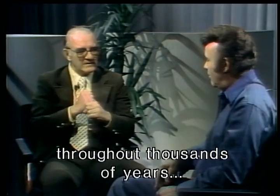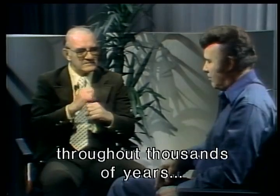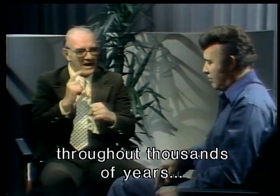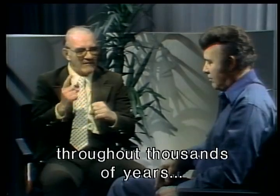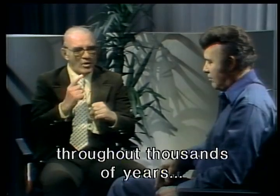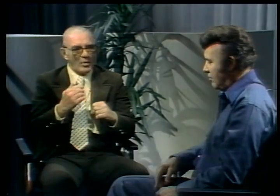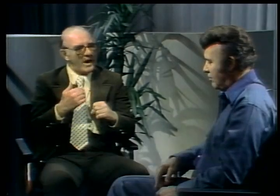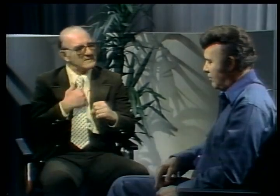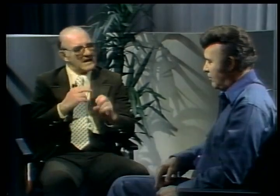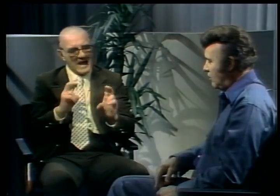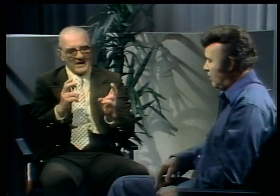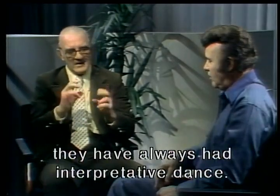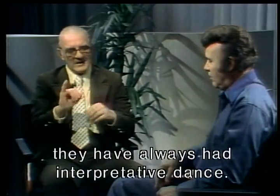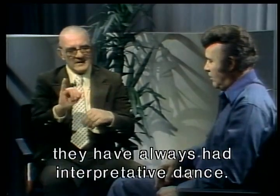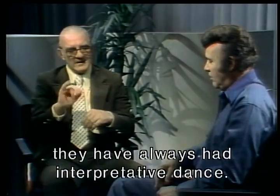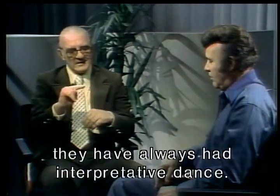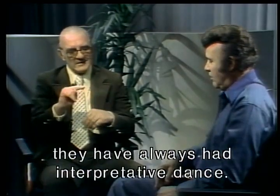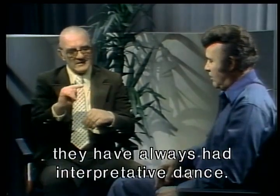they have always had